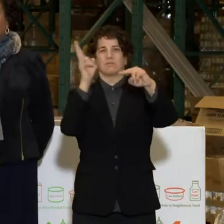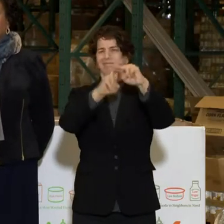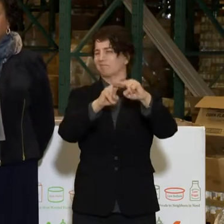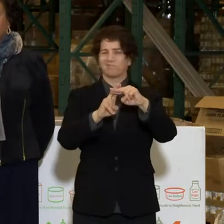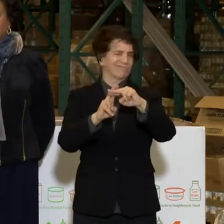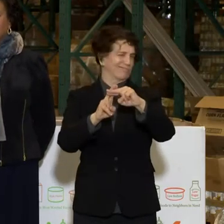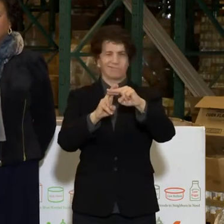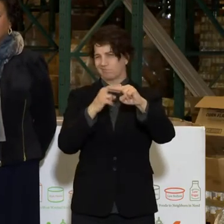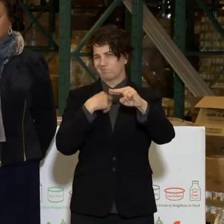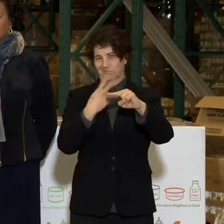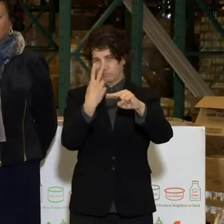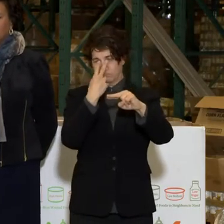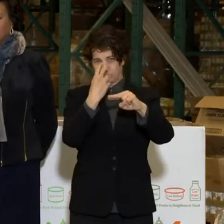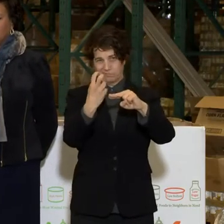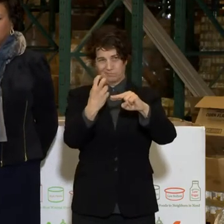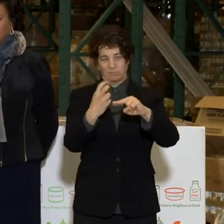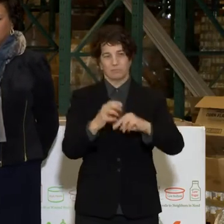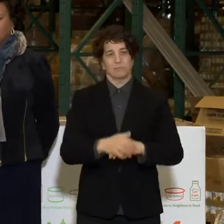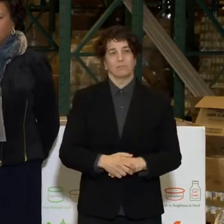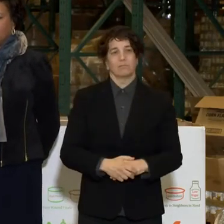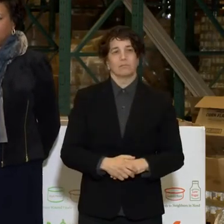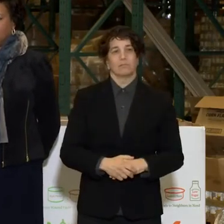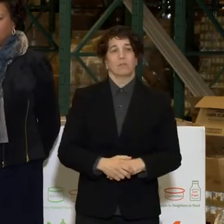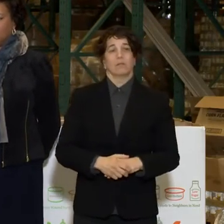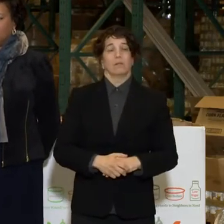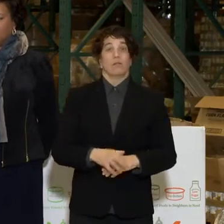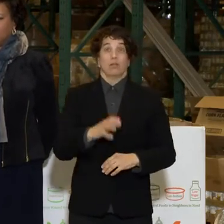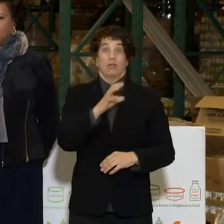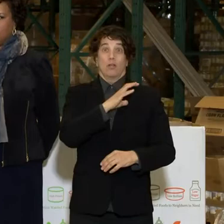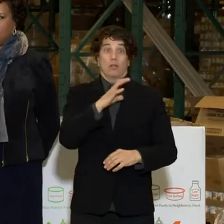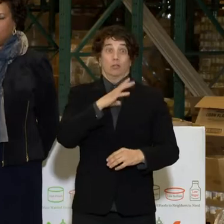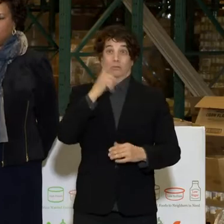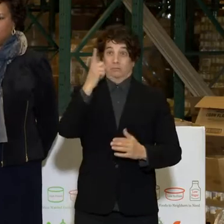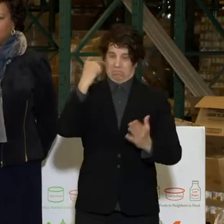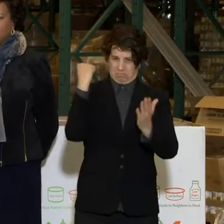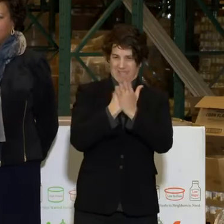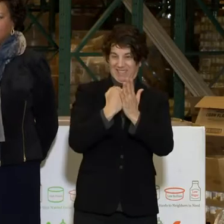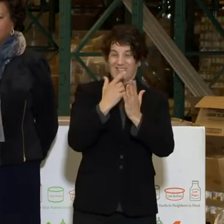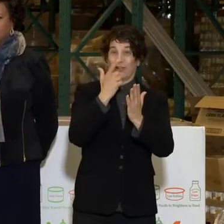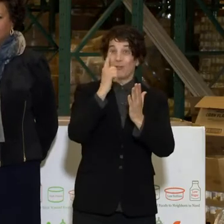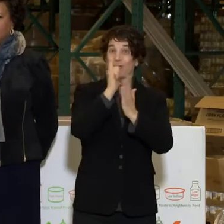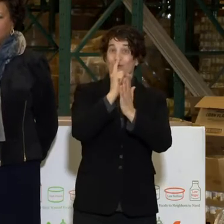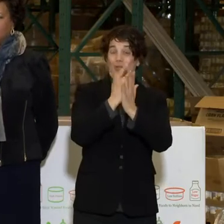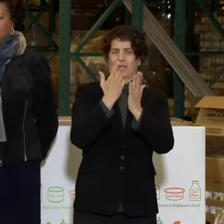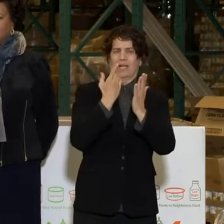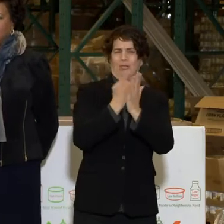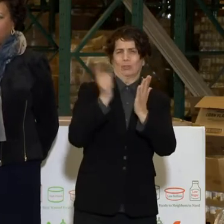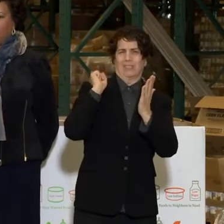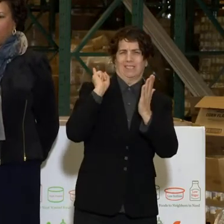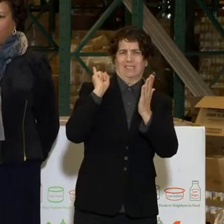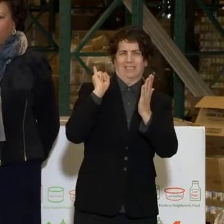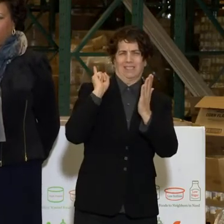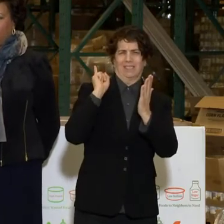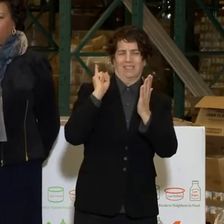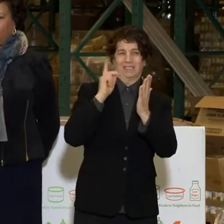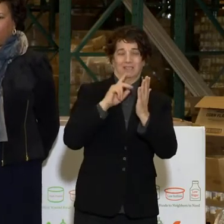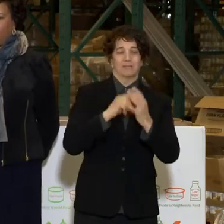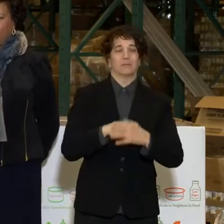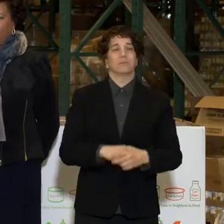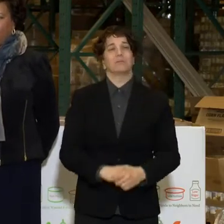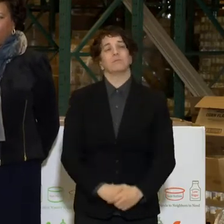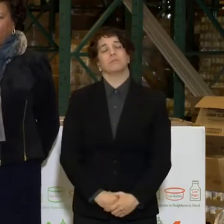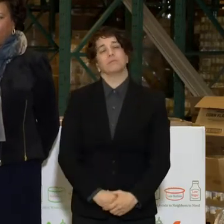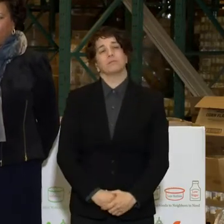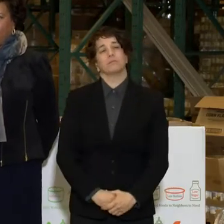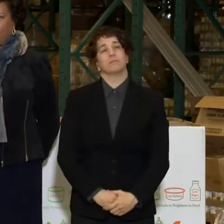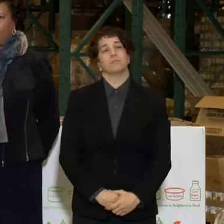week indicating that people who are having to come to the Capital Area Food Bank are going to get their money at some point. But let me tell